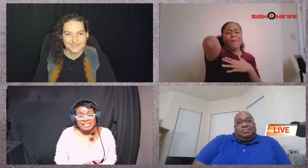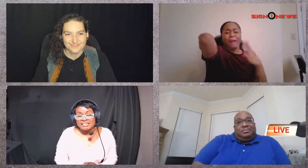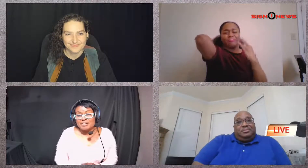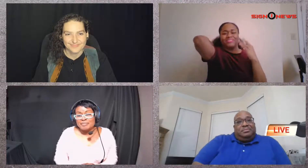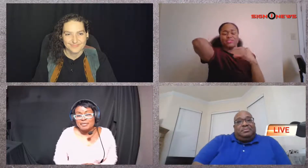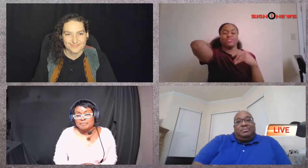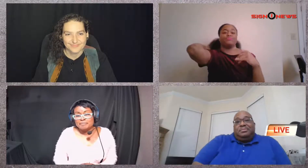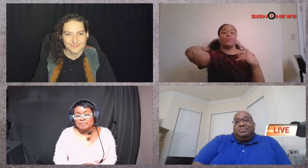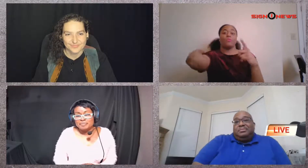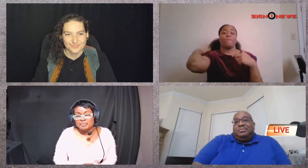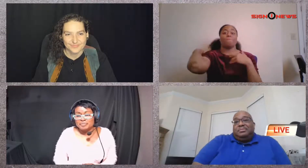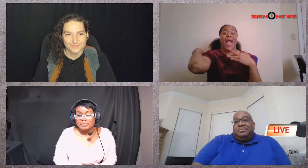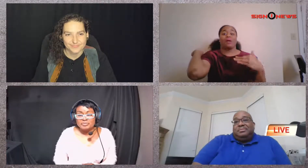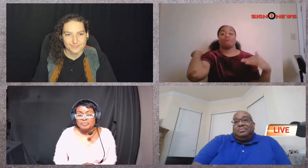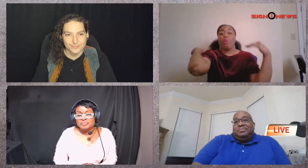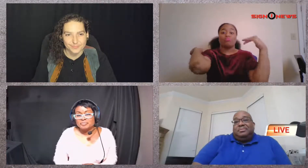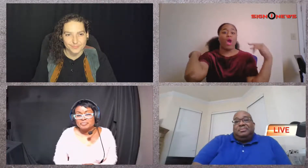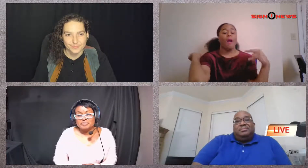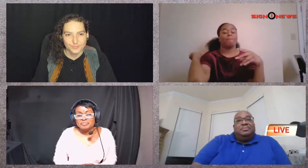to my dad's comment.